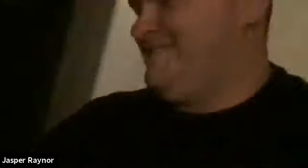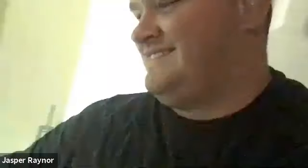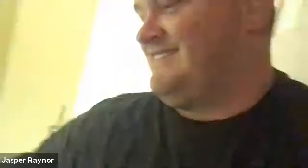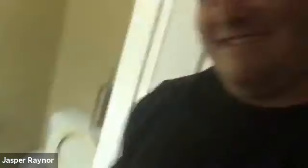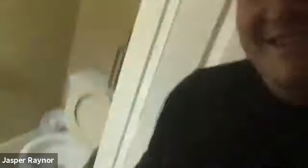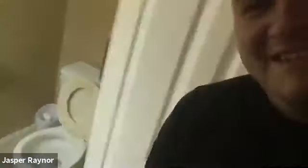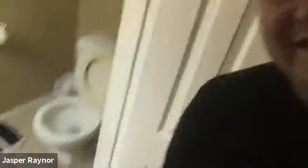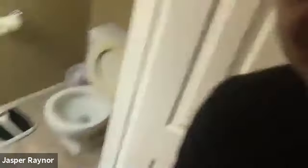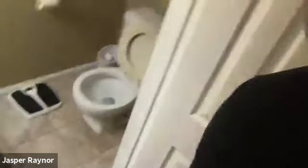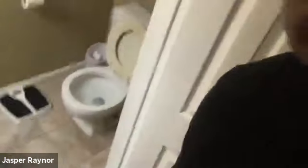Oh,